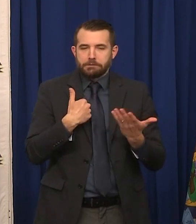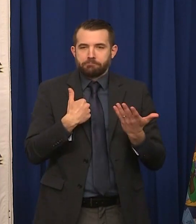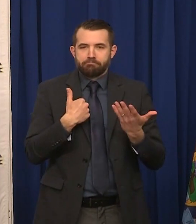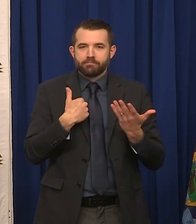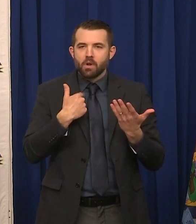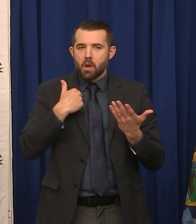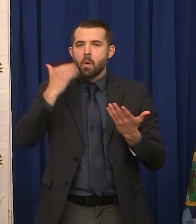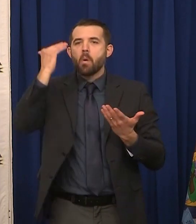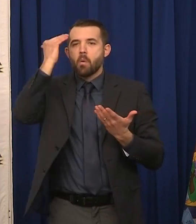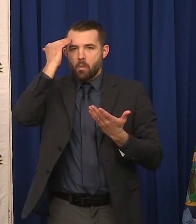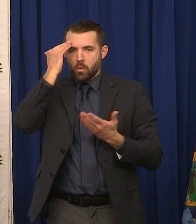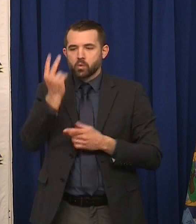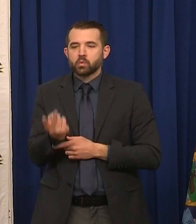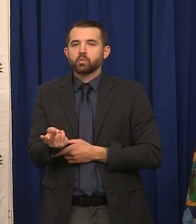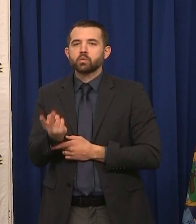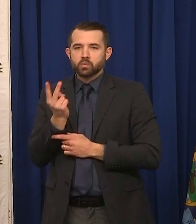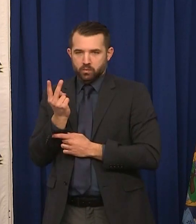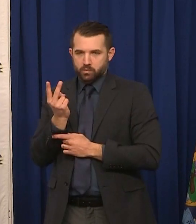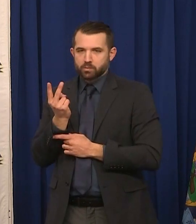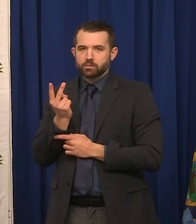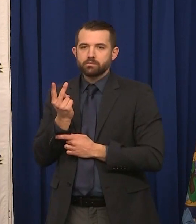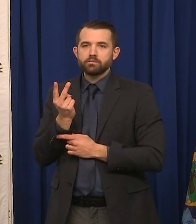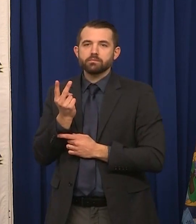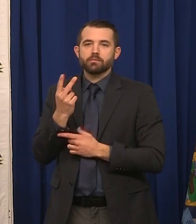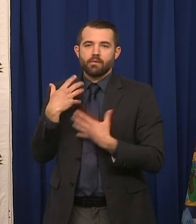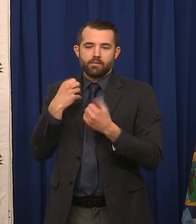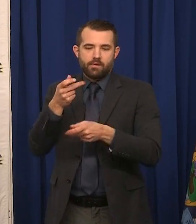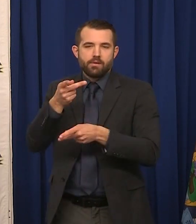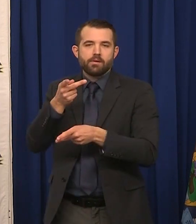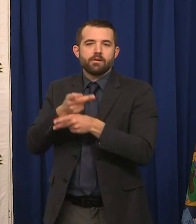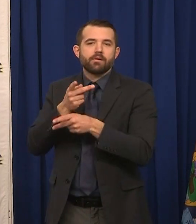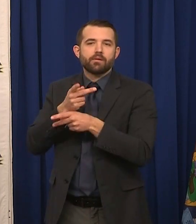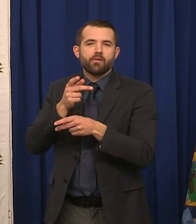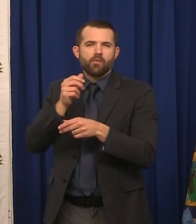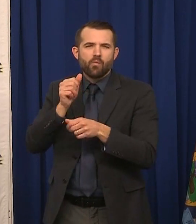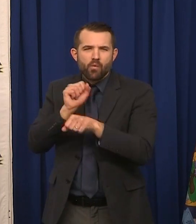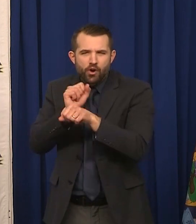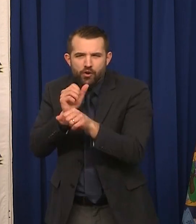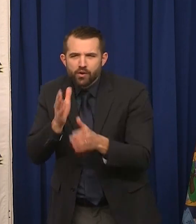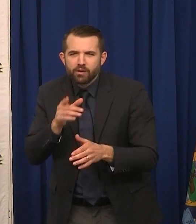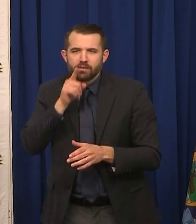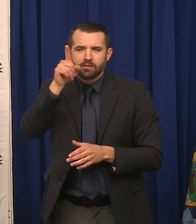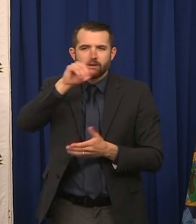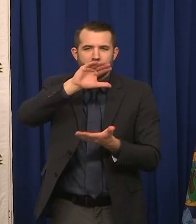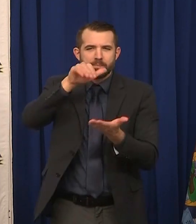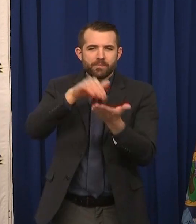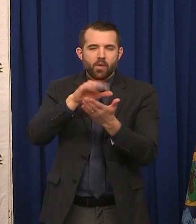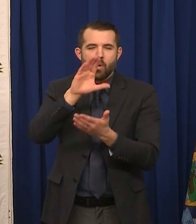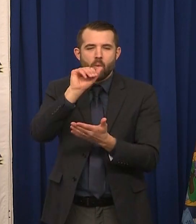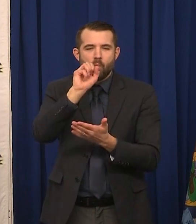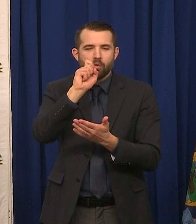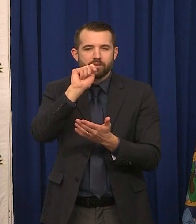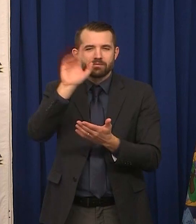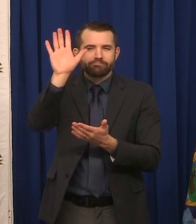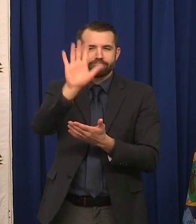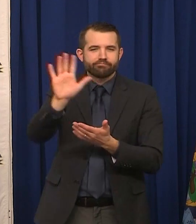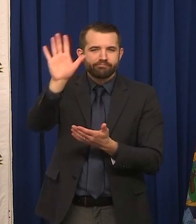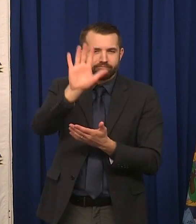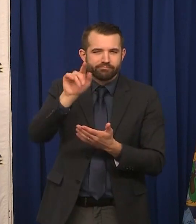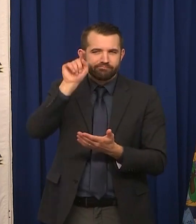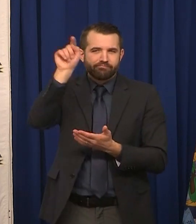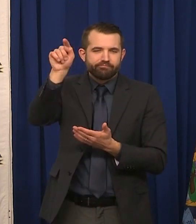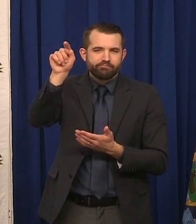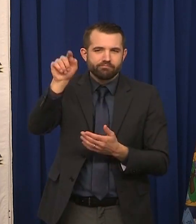individuals at a hospital in the Mid-Coast region who have been noted as having COVID-19. The last time I took a look at the data, it